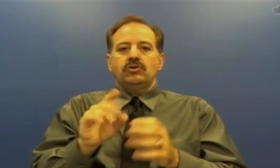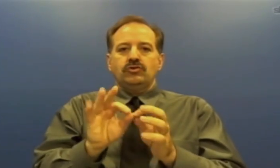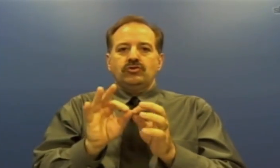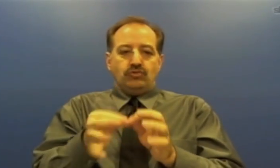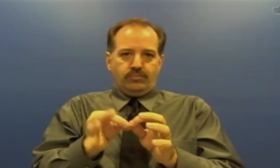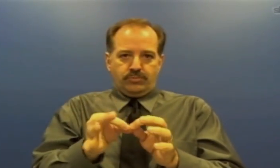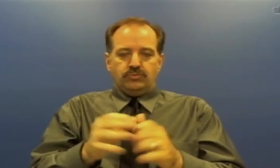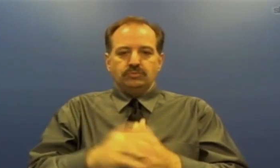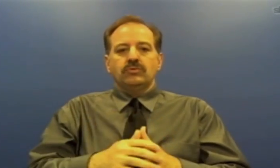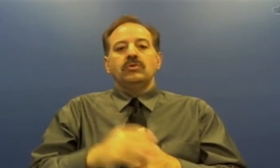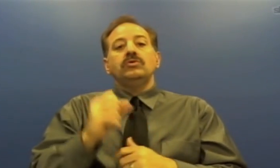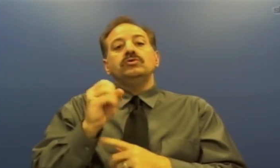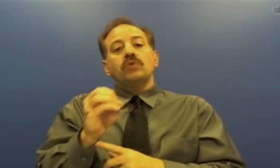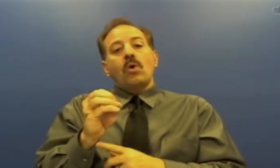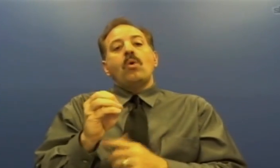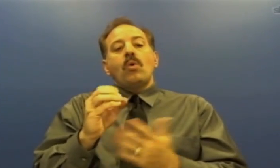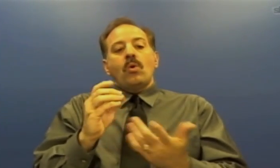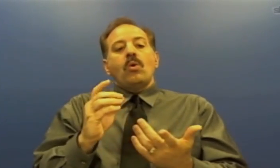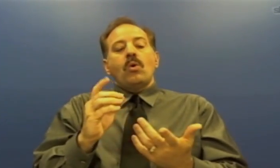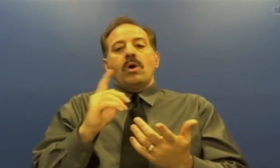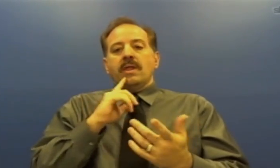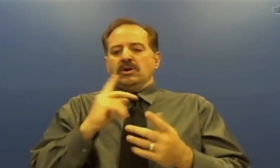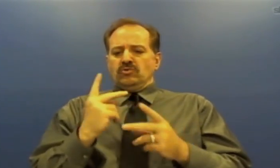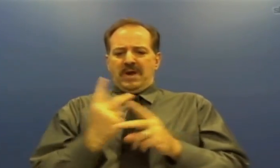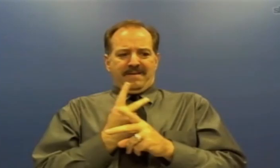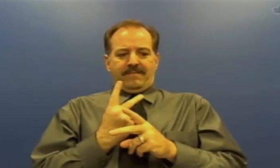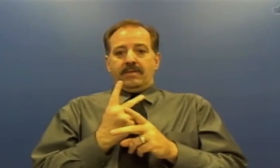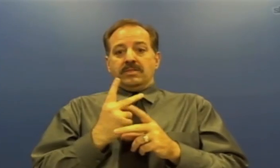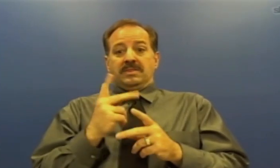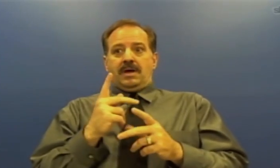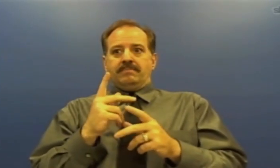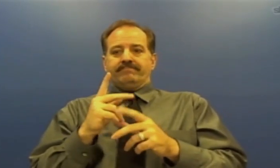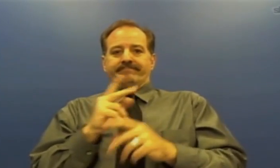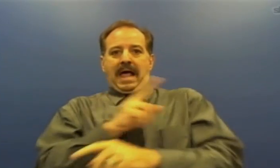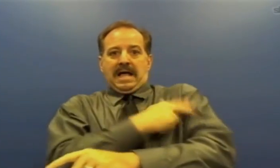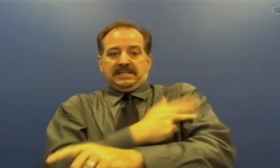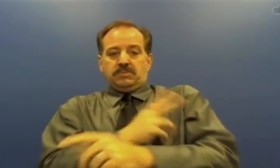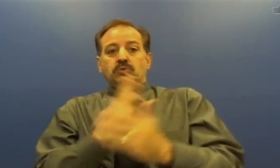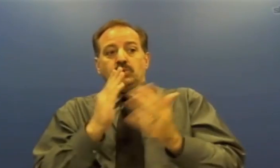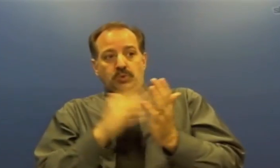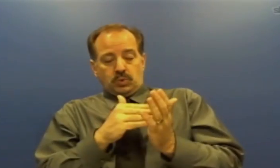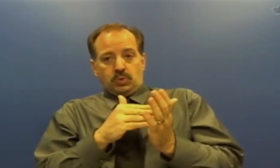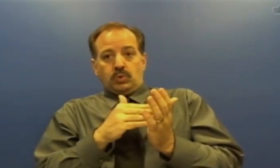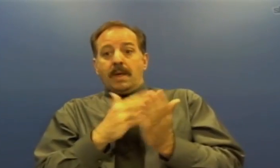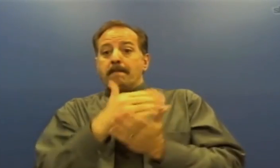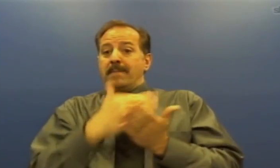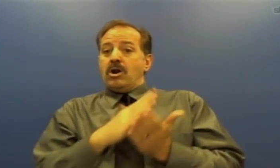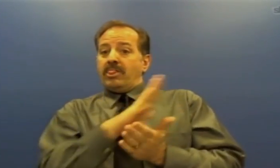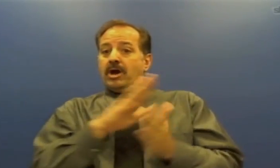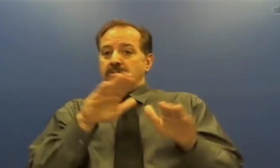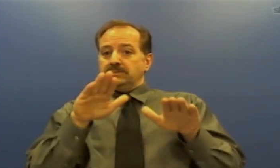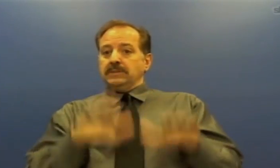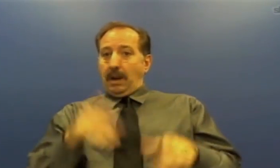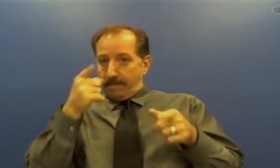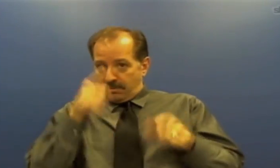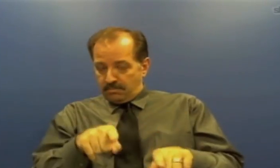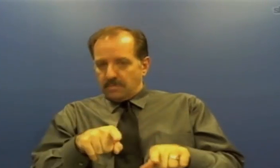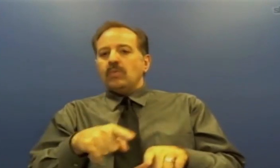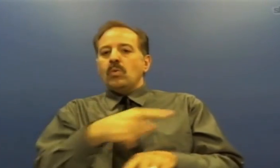were ruled in the favor of the deaf person because they did not get quality interpreting services. And so with the hospitals being sued, now part of